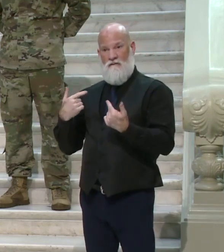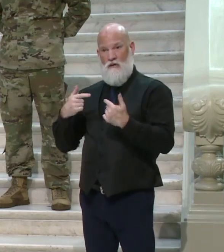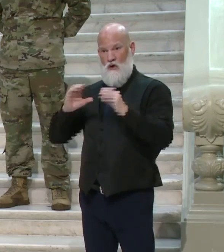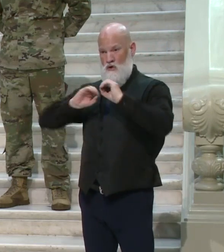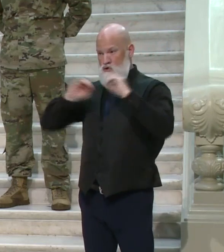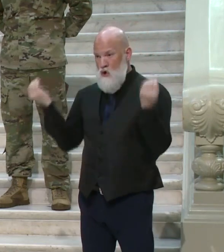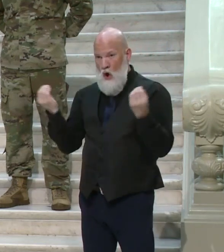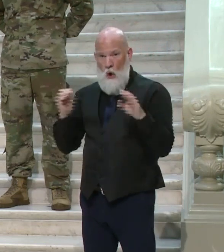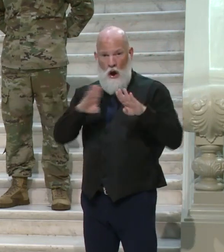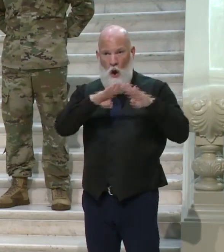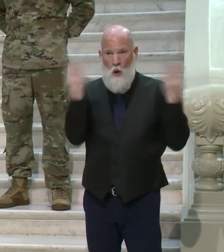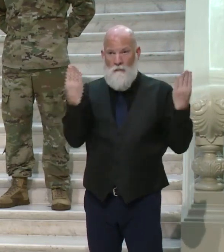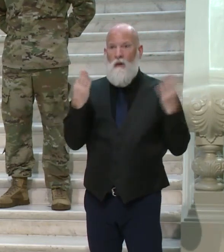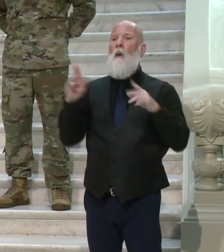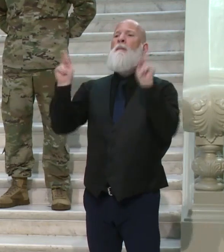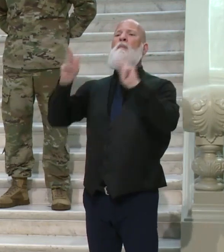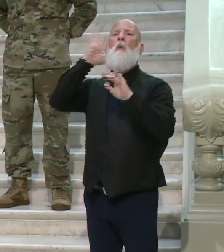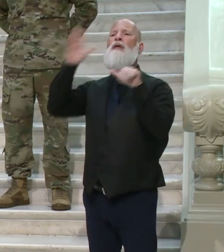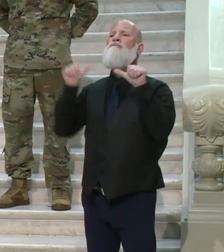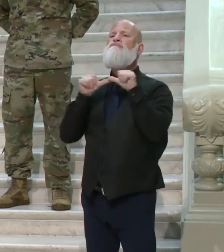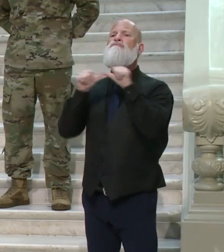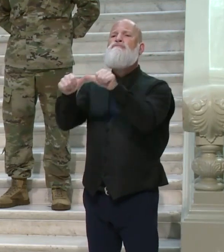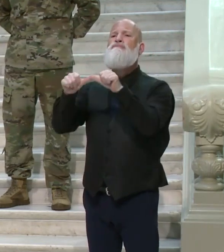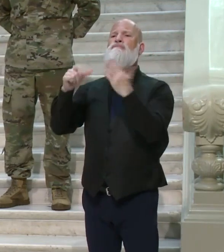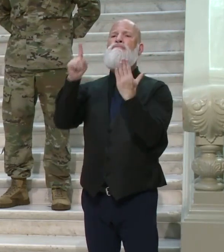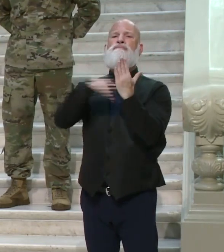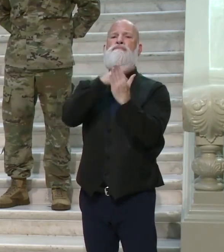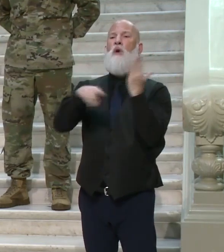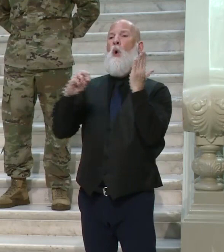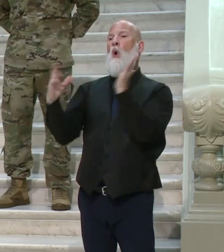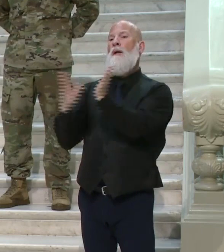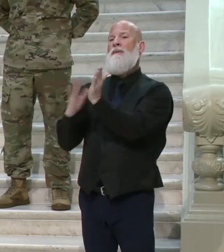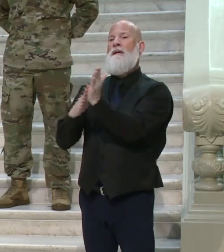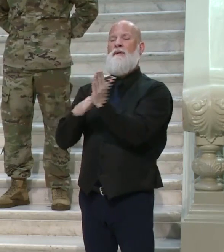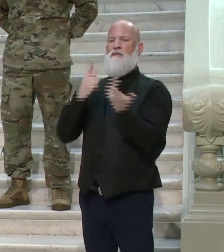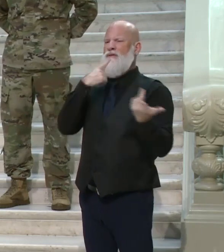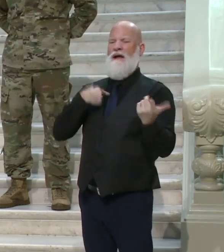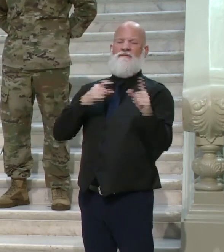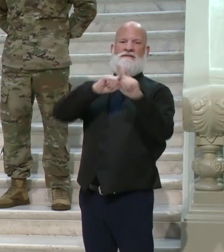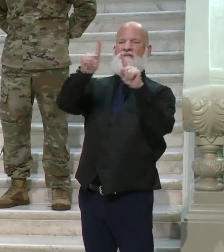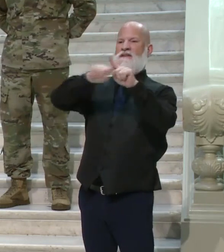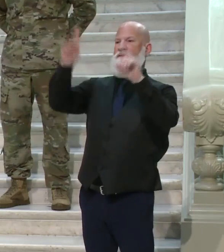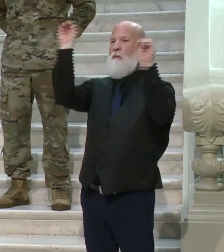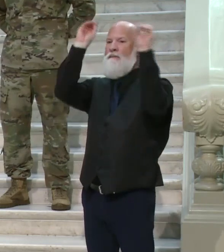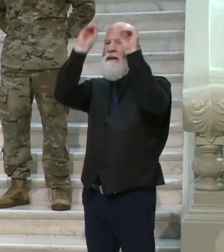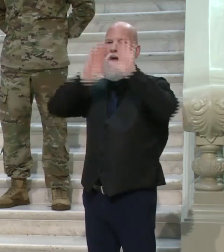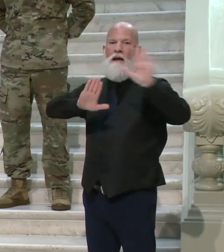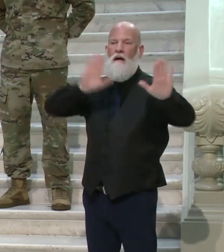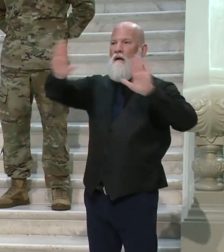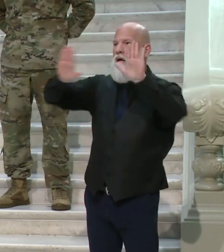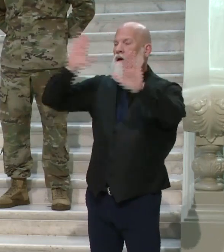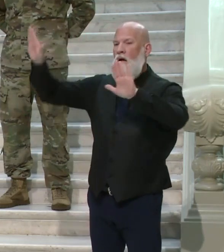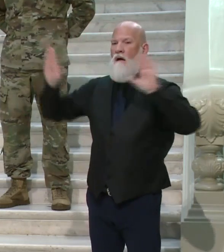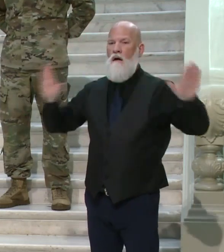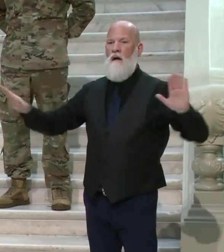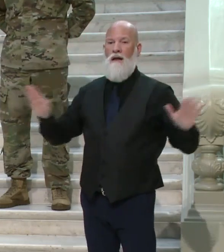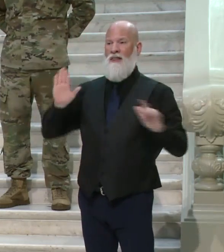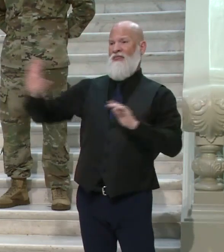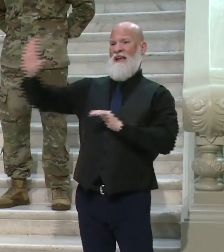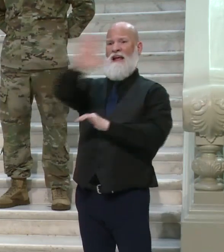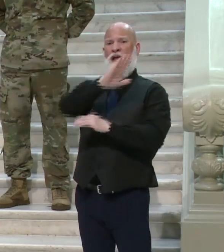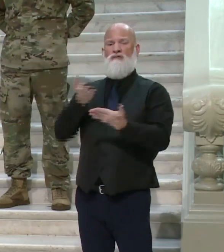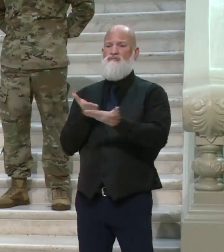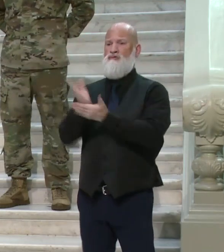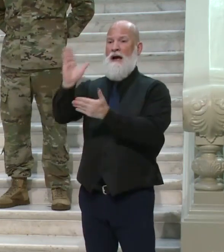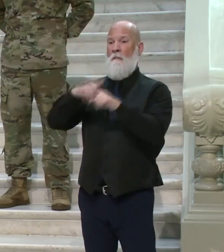for that. People can speak their mind. I know there's a lot of different opinions. I would just say, though, I didn't order anybody to open their